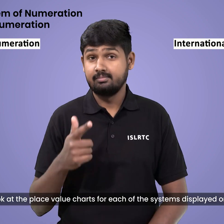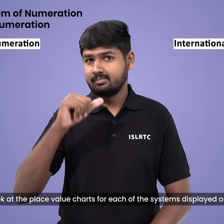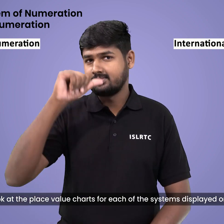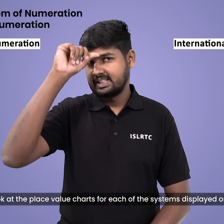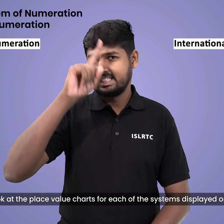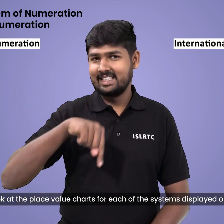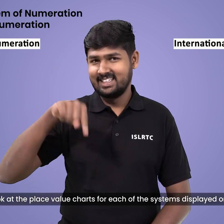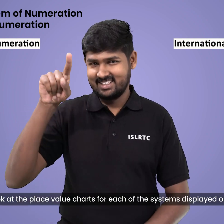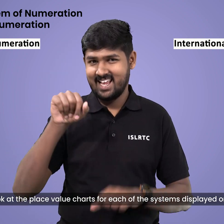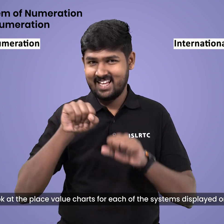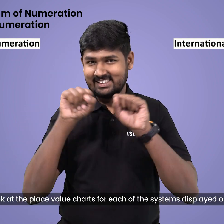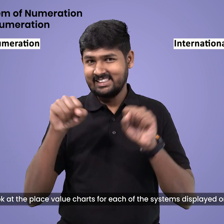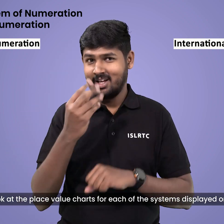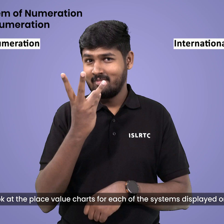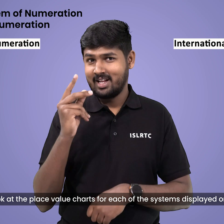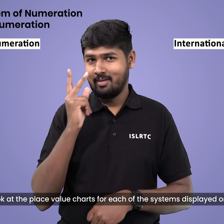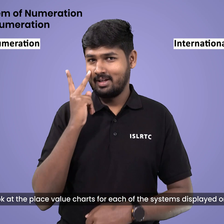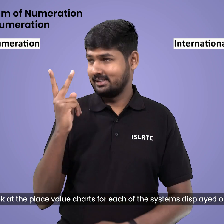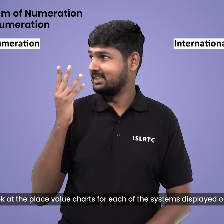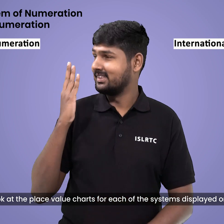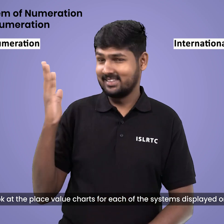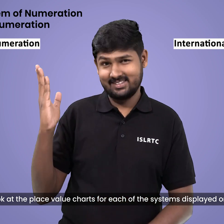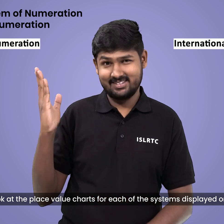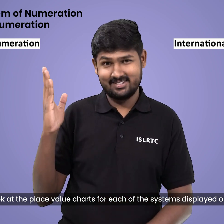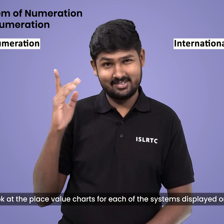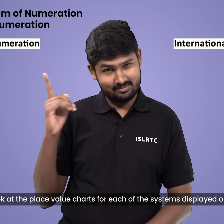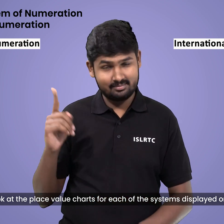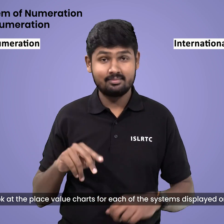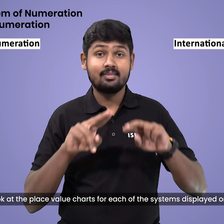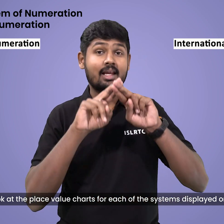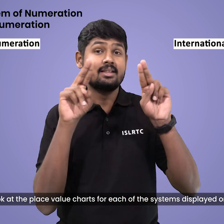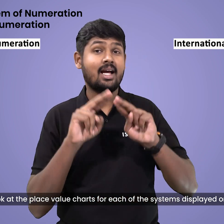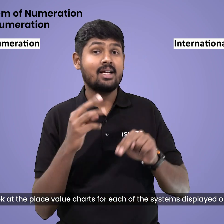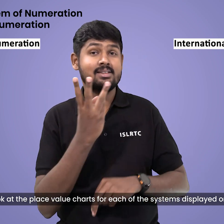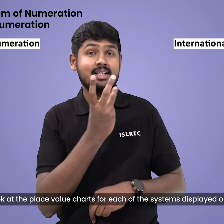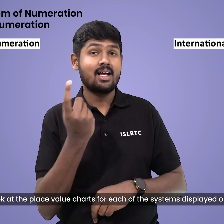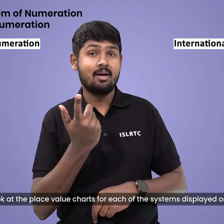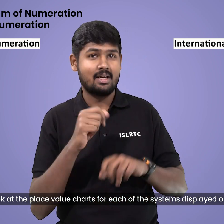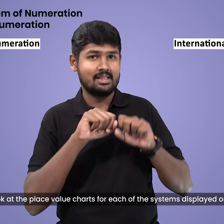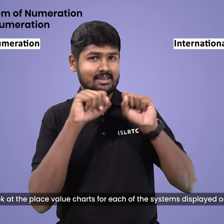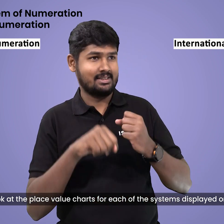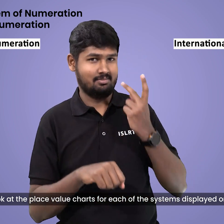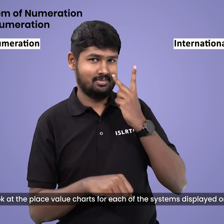Have a look at the place value charts for each of the systems displayed on the screen.